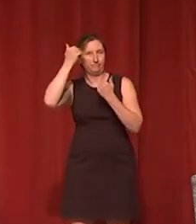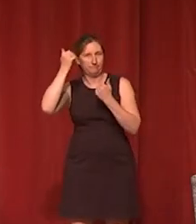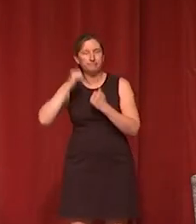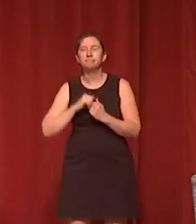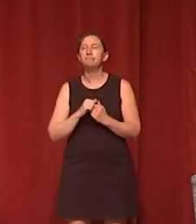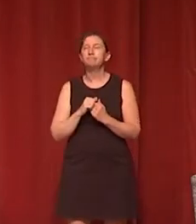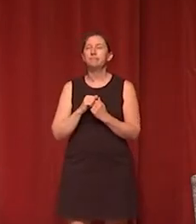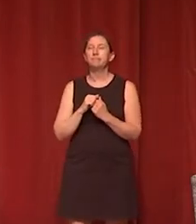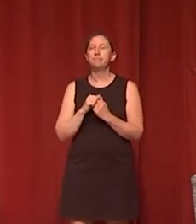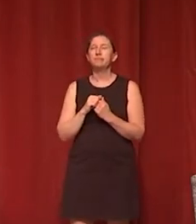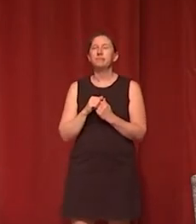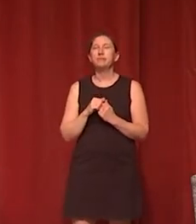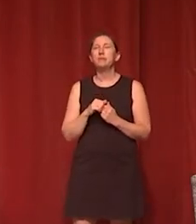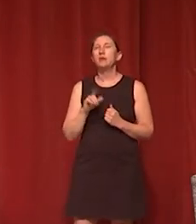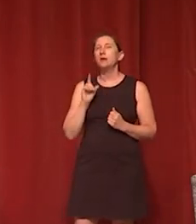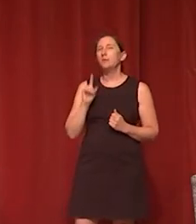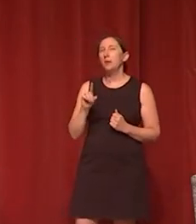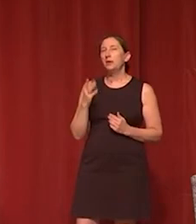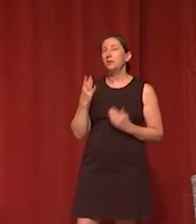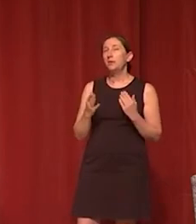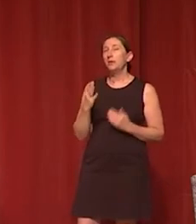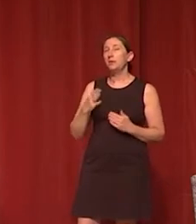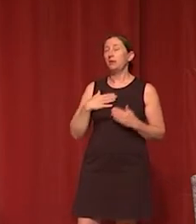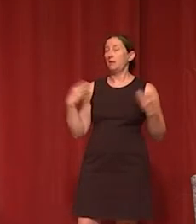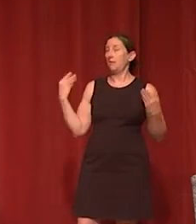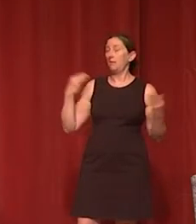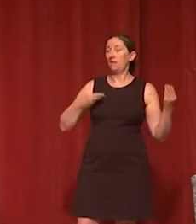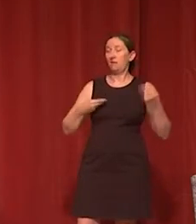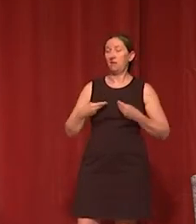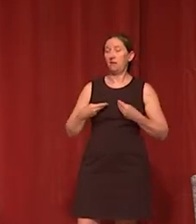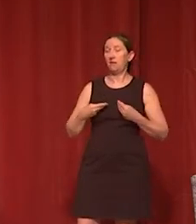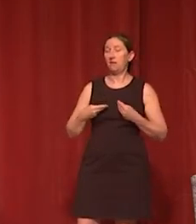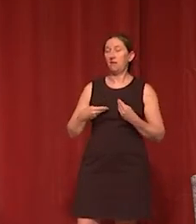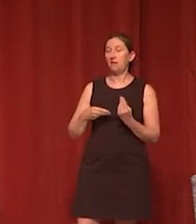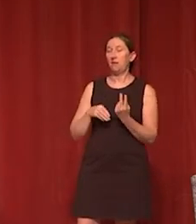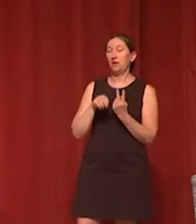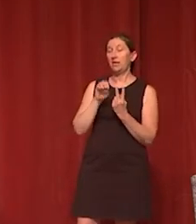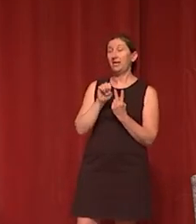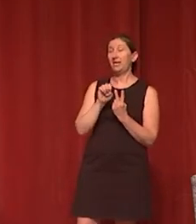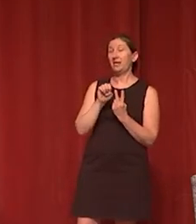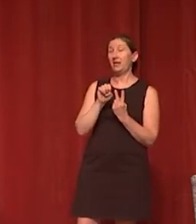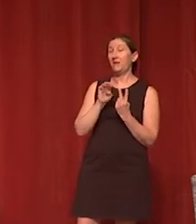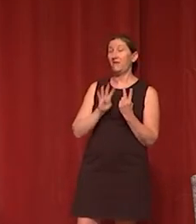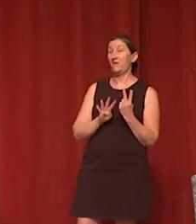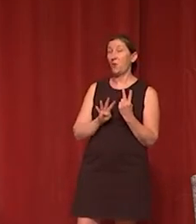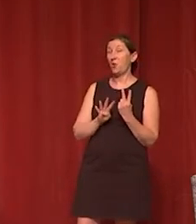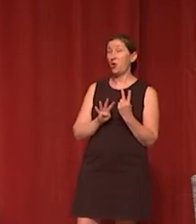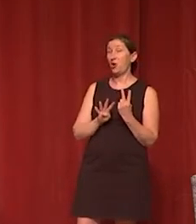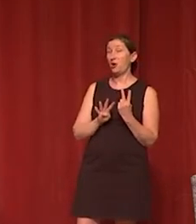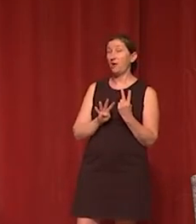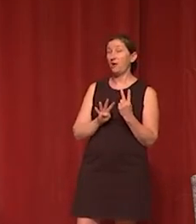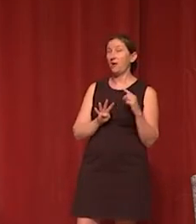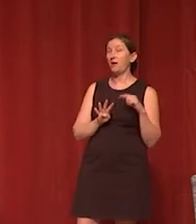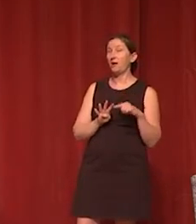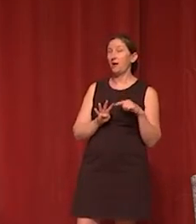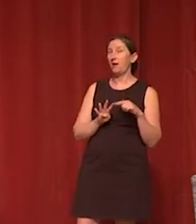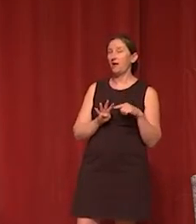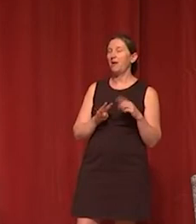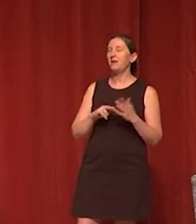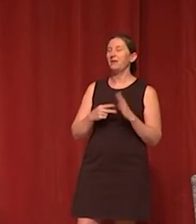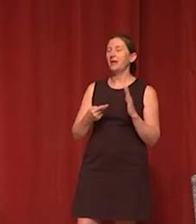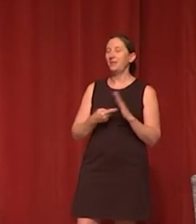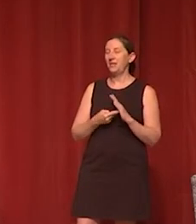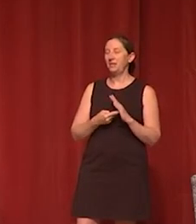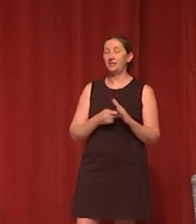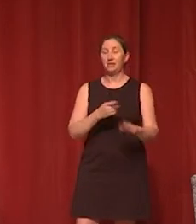have one of those E4 alleles, I also have a higher risk of having those adverse side effects, so the swelling in the brain